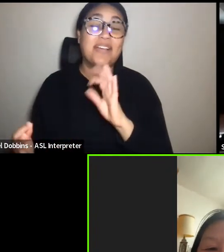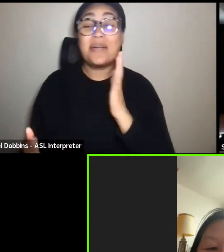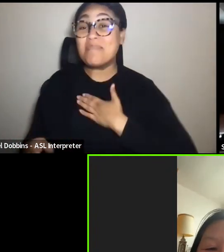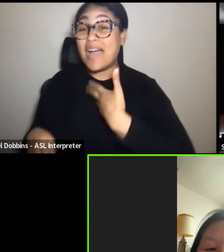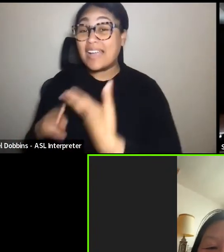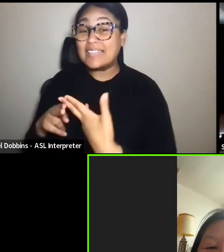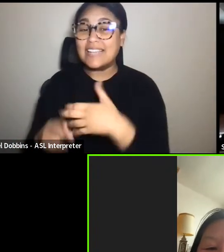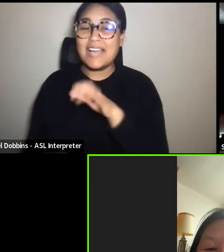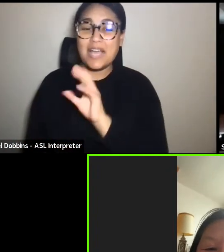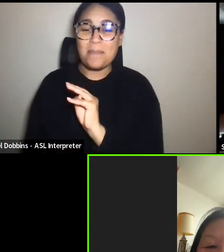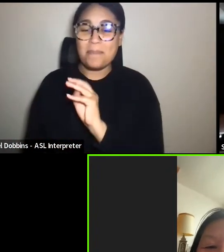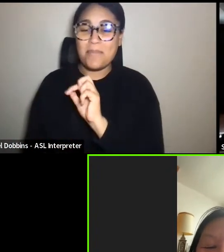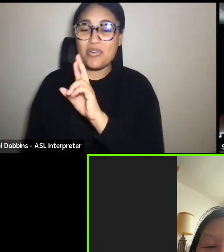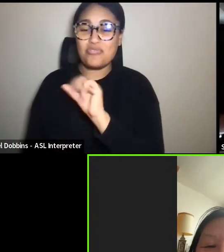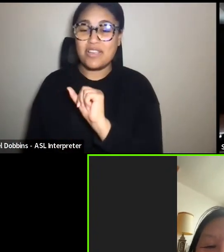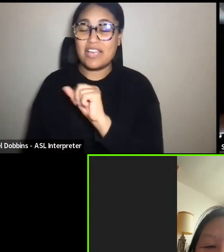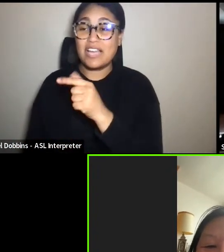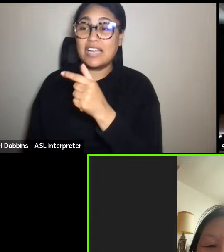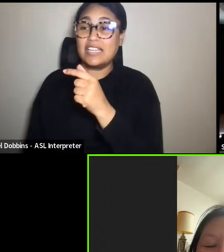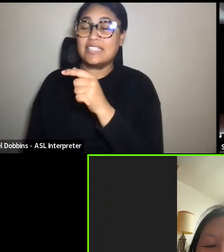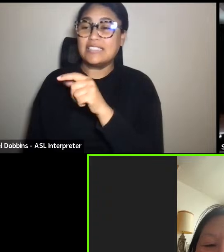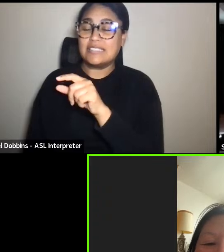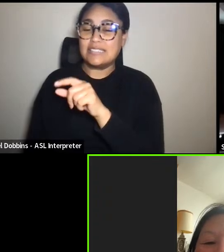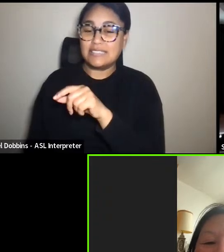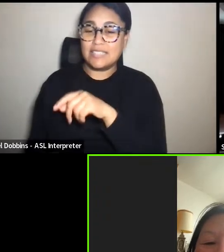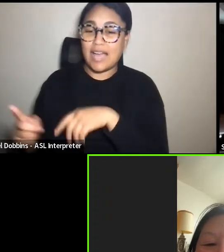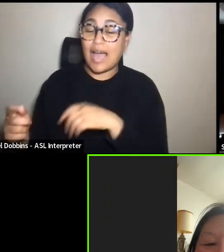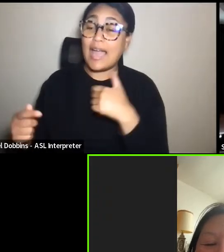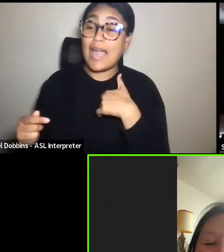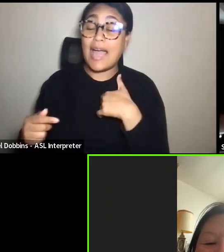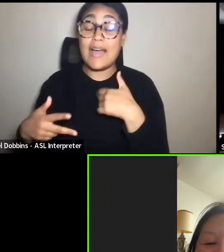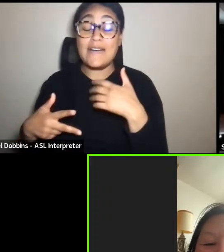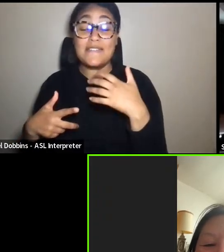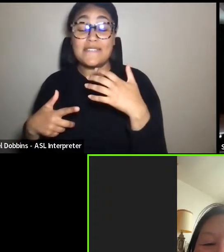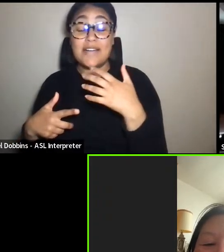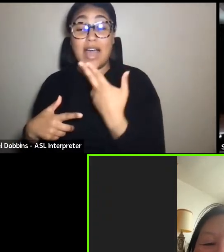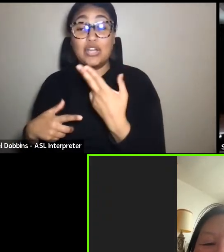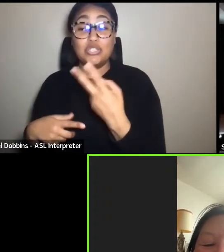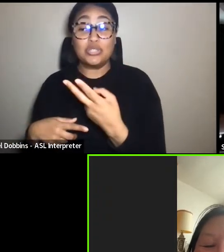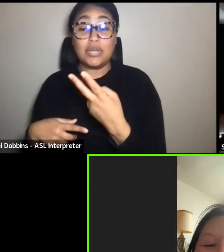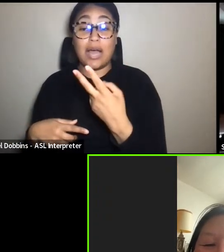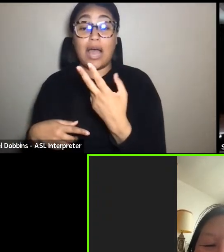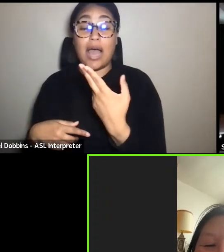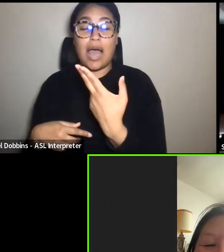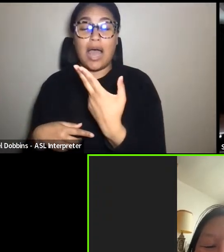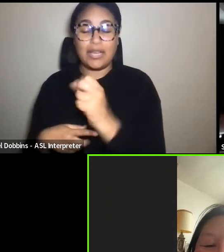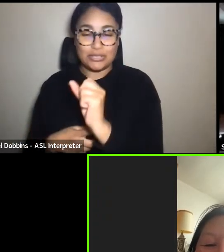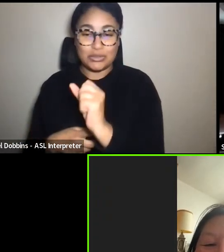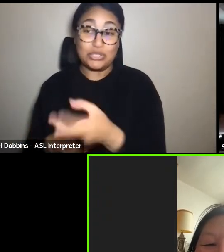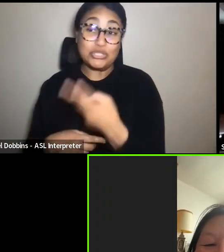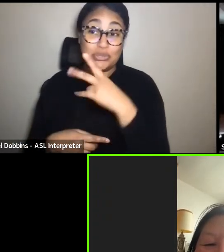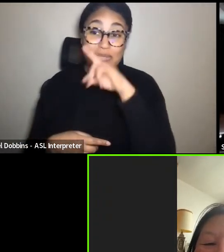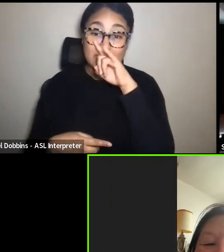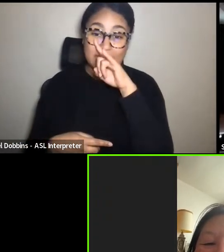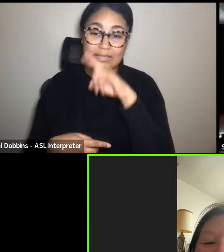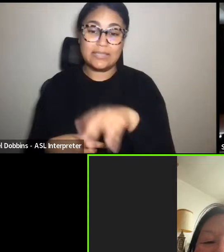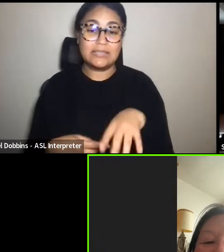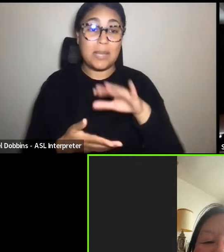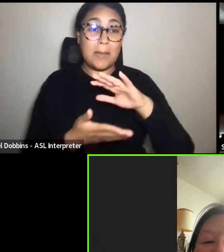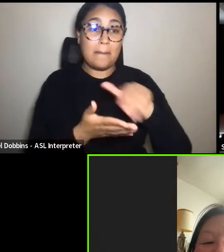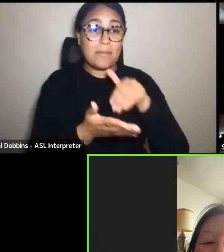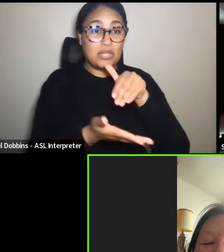name is Maria Jin, and I have a high schooler and a sophomore at Aragon High School. I have two kids in Burrell Middle